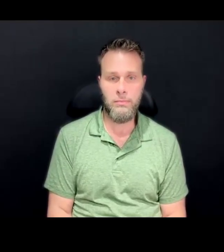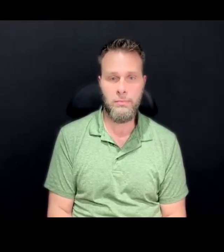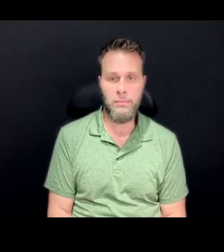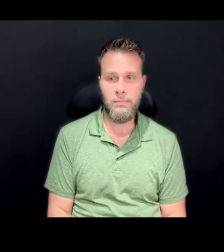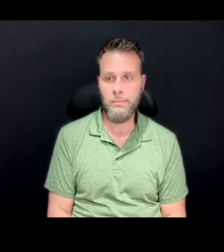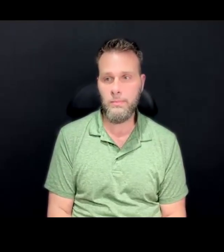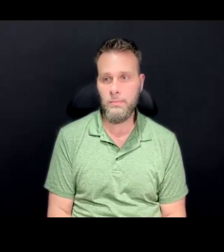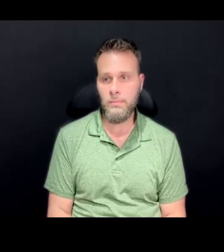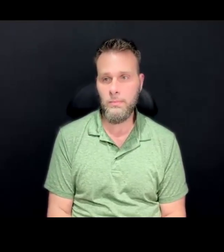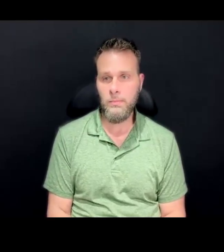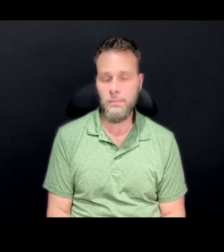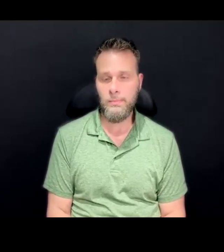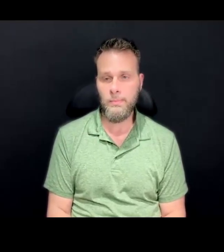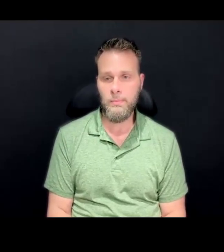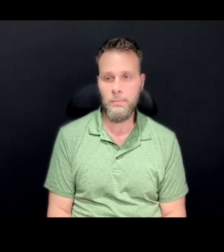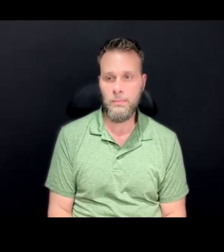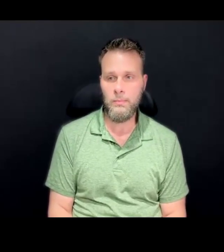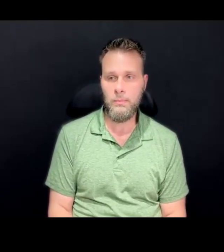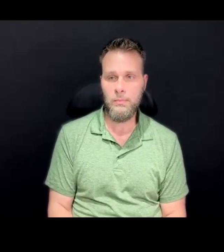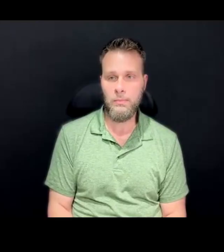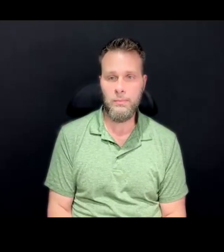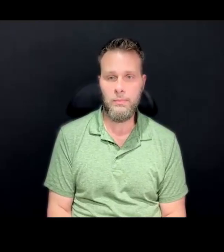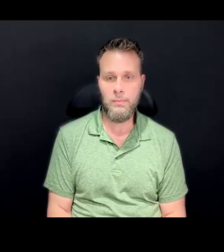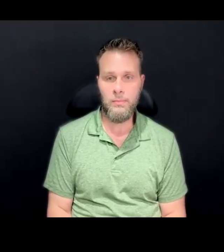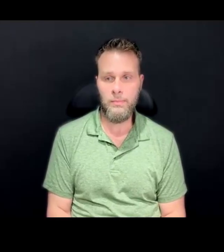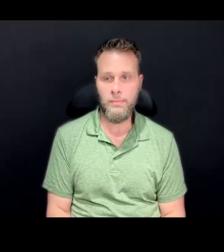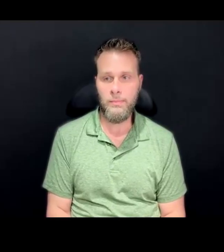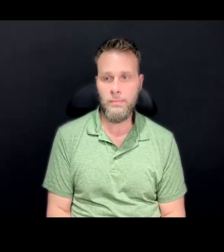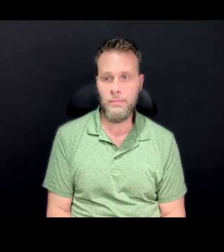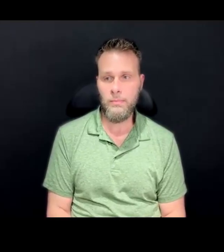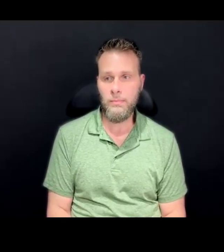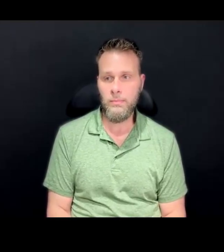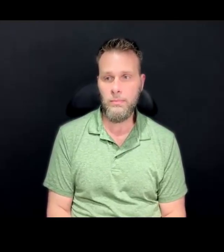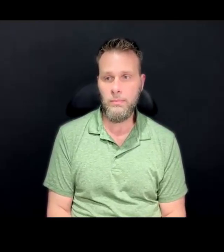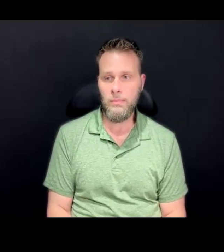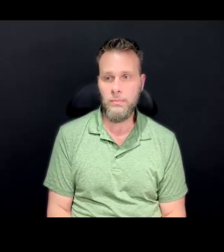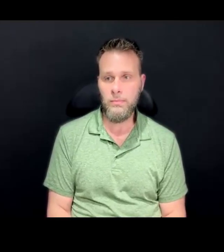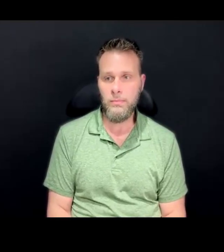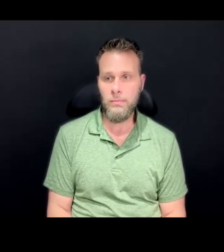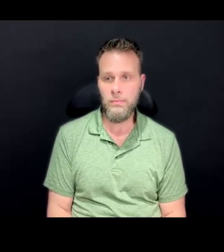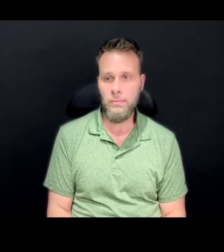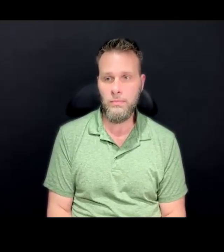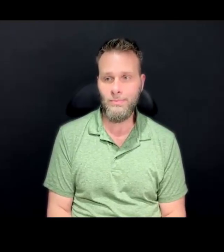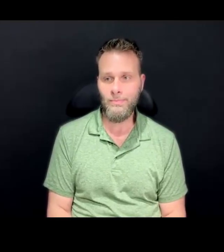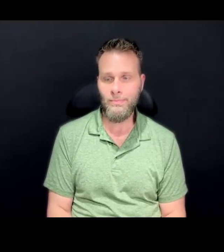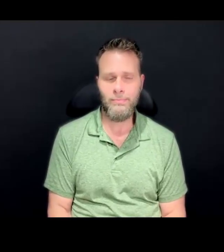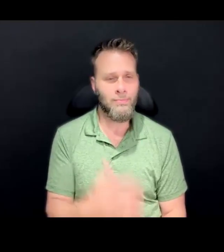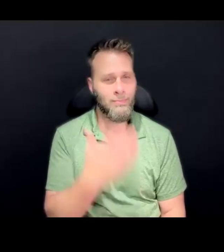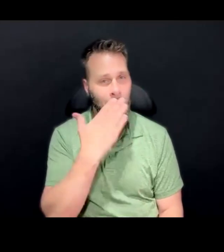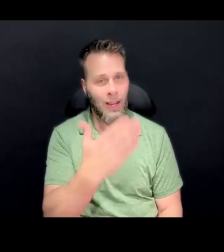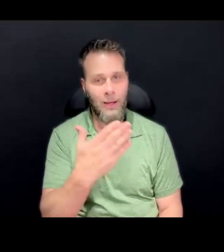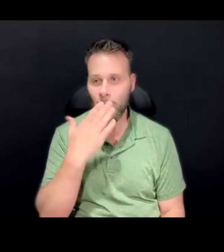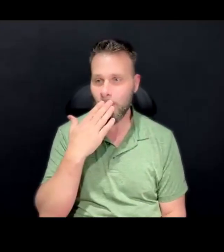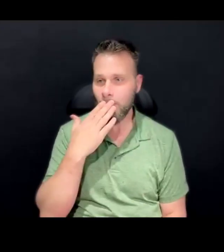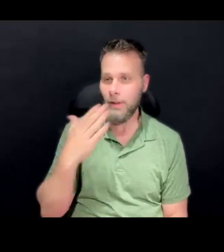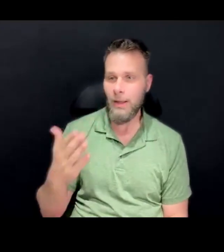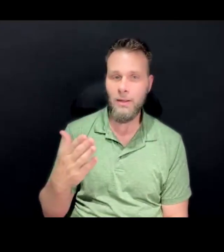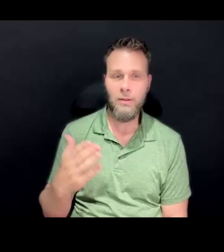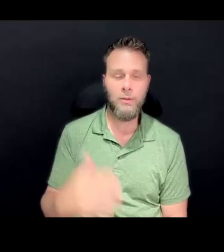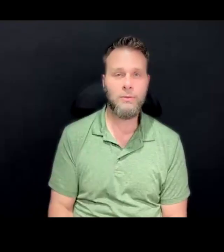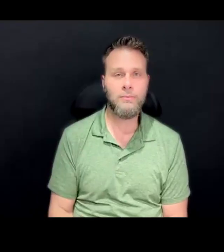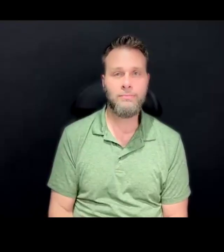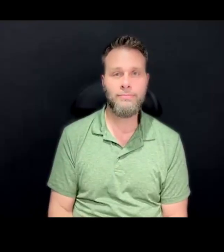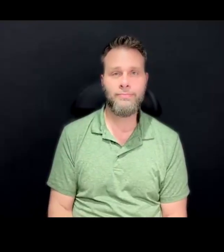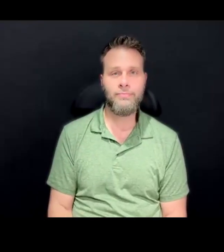88 73. D'accord. Okay? Merci. Thank you, Joelle. Okay. You're welcome. Thank you,